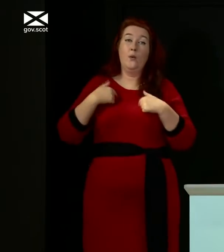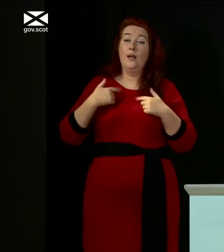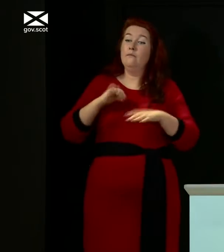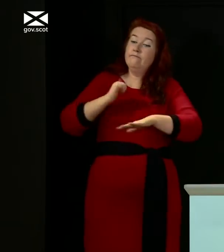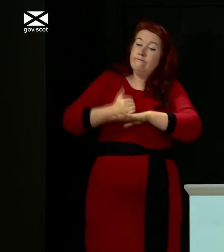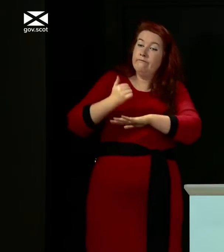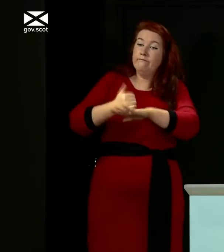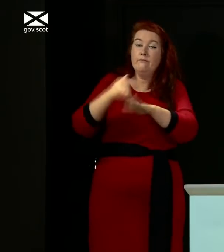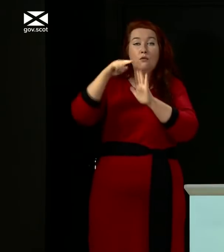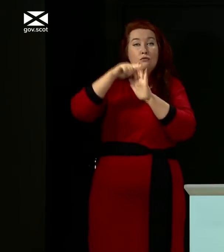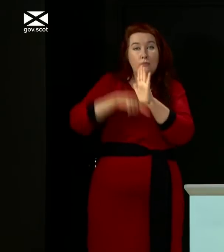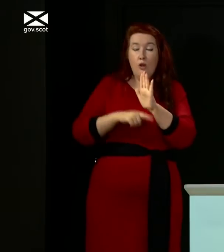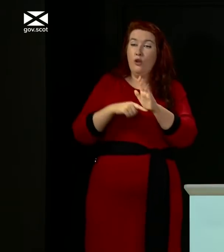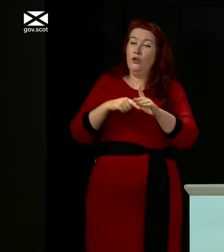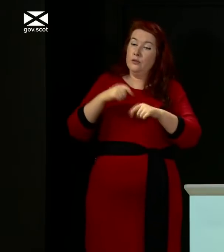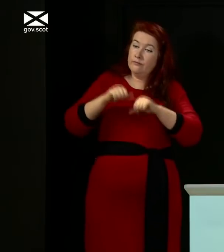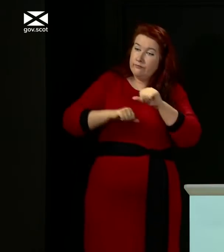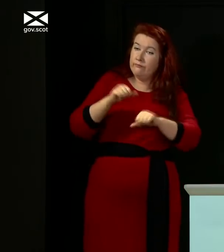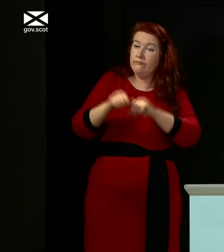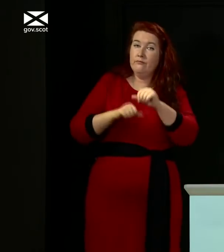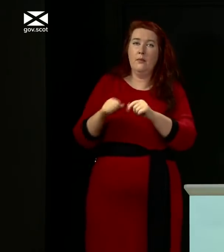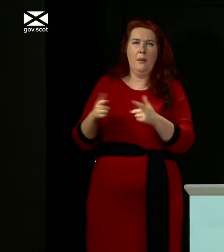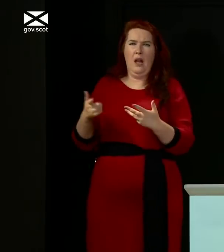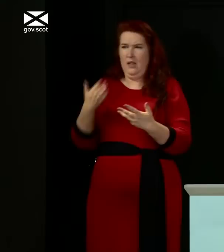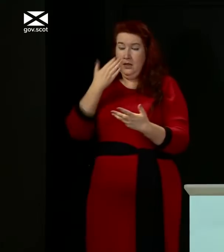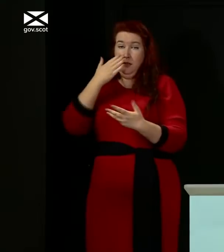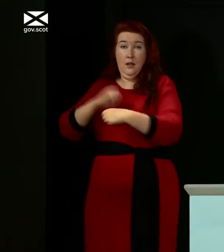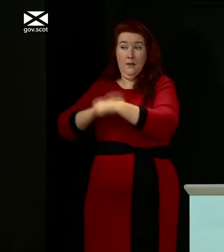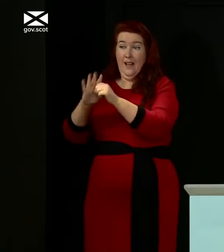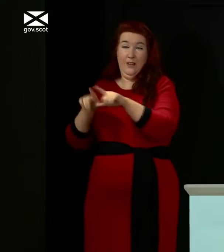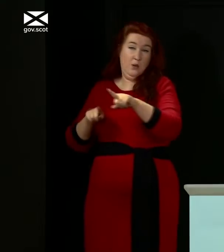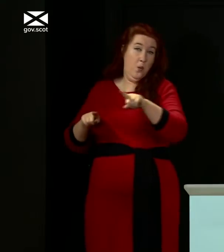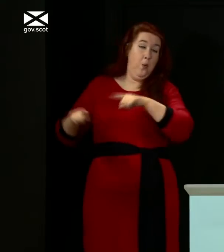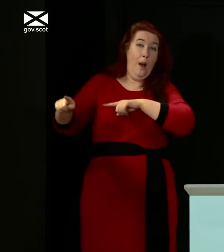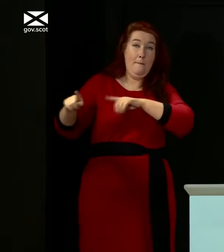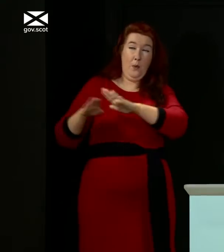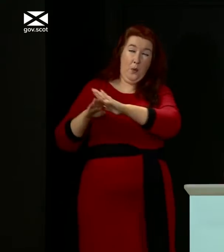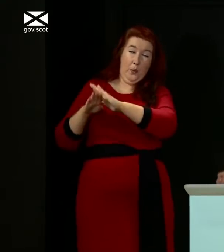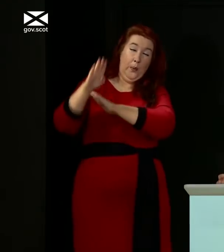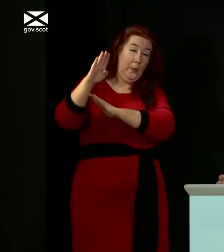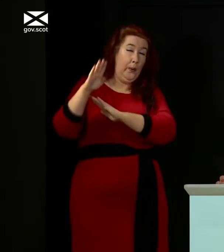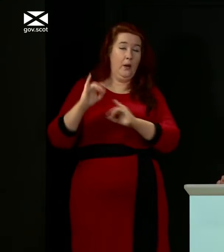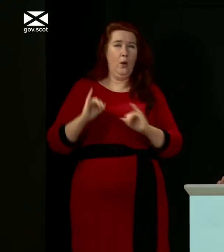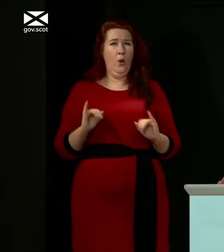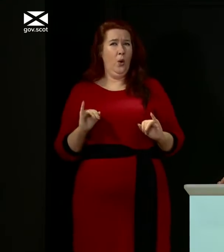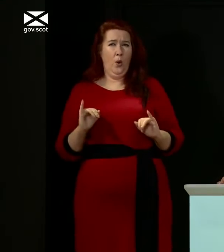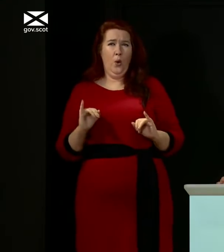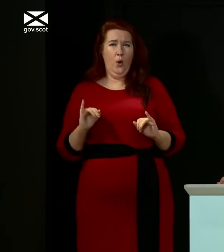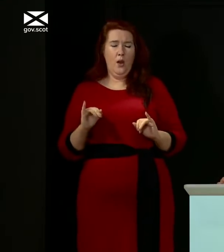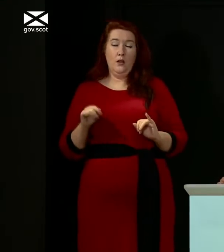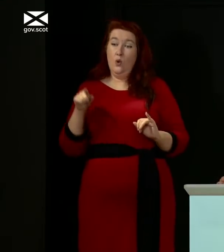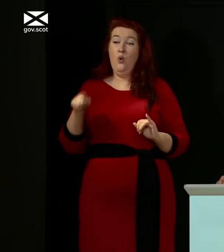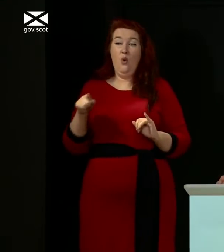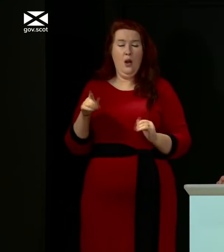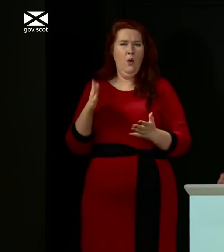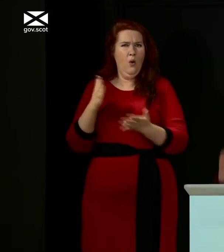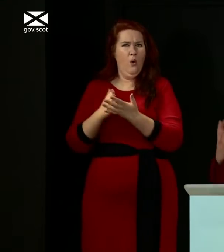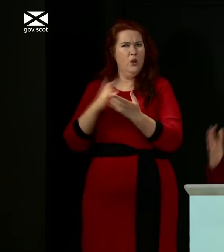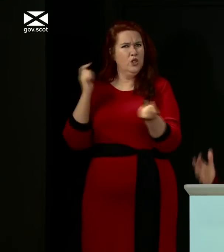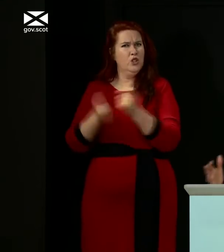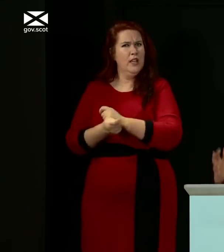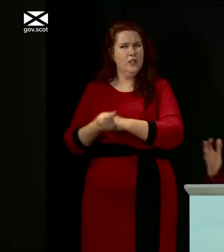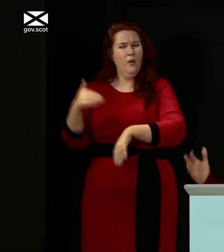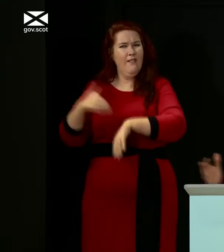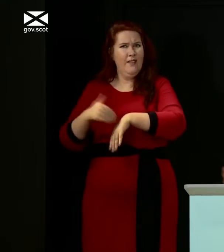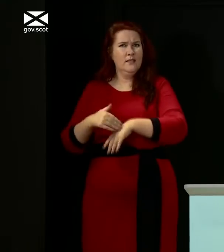were all living under towards the latter part of last year. So that has been a game changer. And,